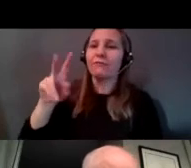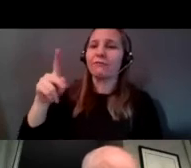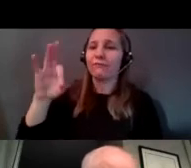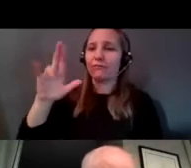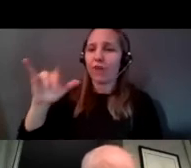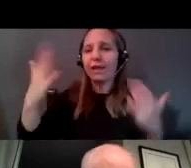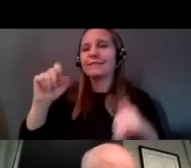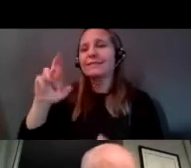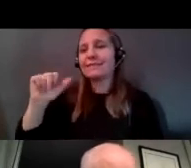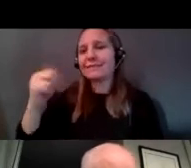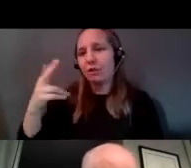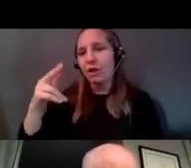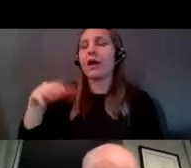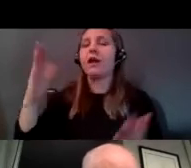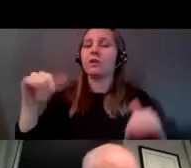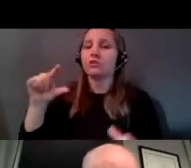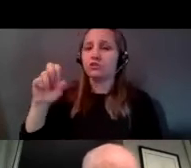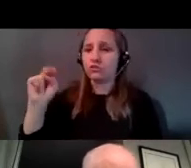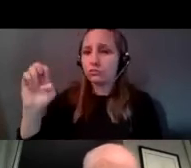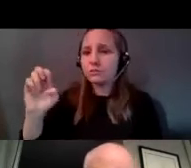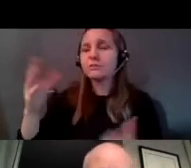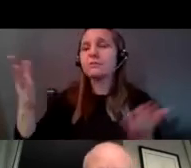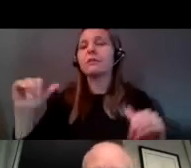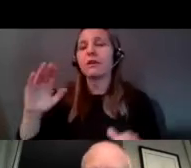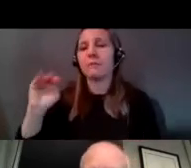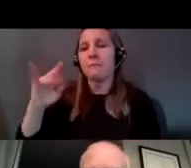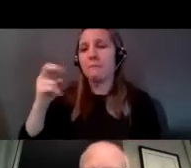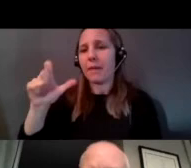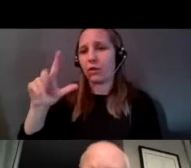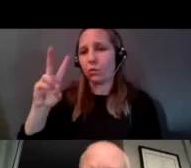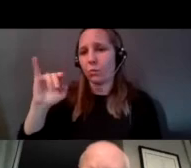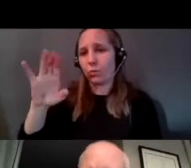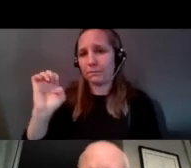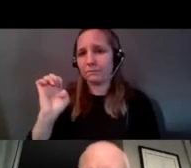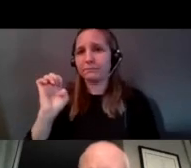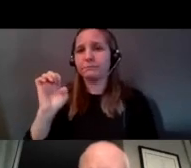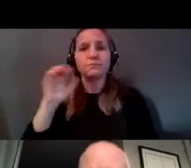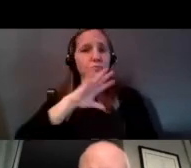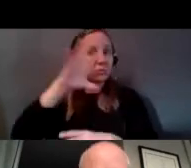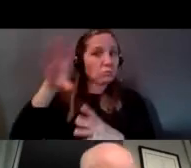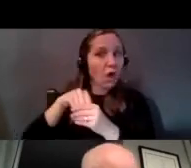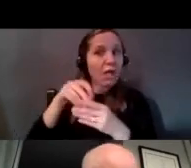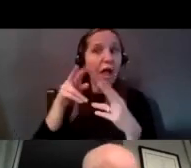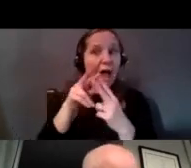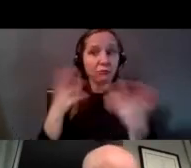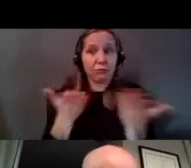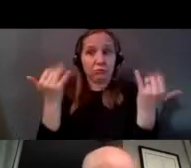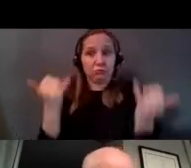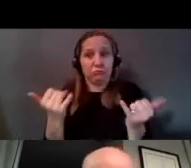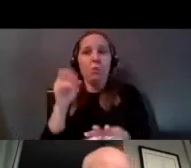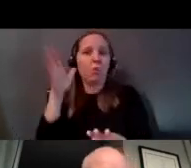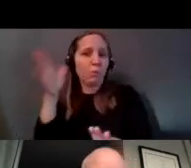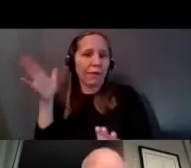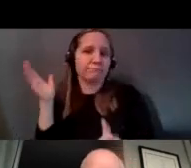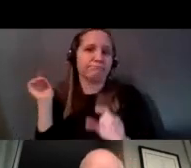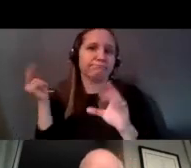Kirby-Young, Councillor Jean Swanson, and Councillor Michael Weeb have or will be joining us this morning for this conversation. So thank